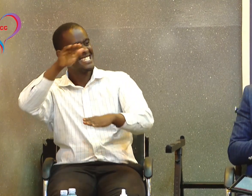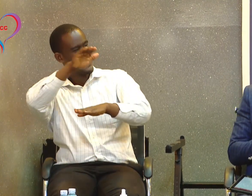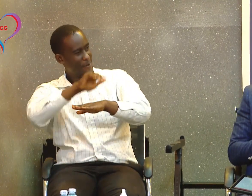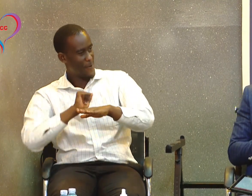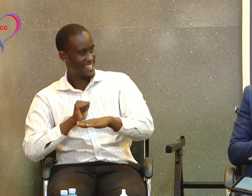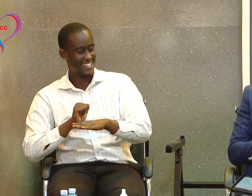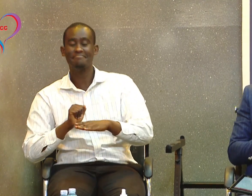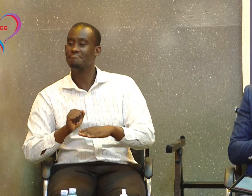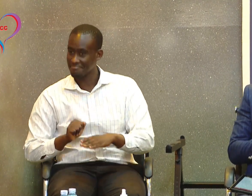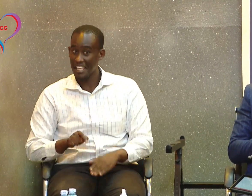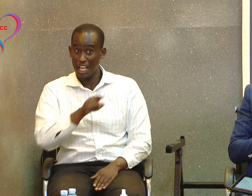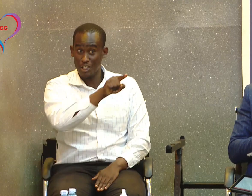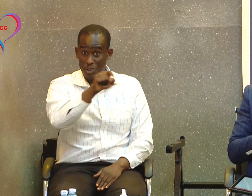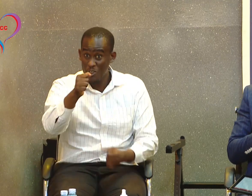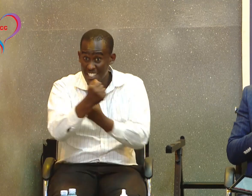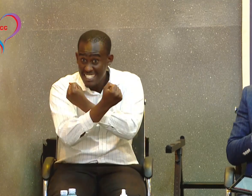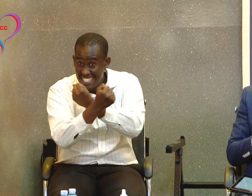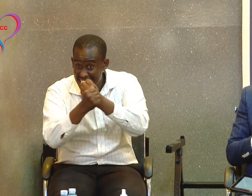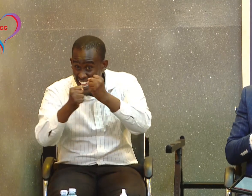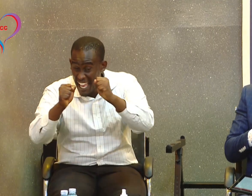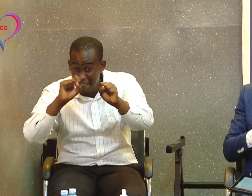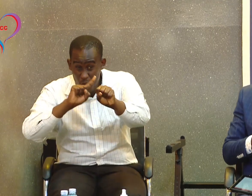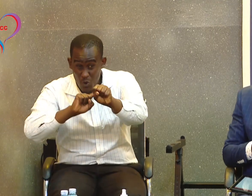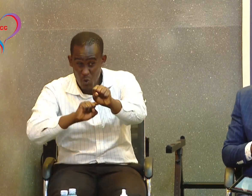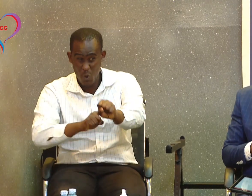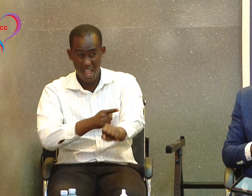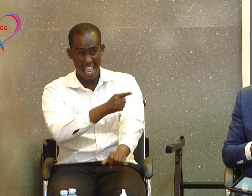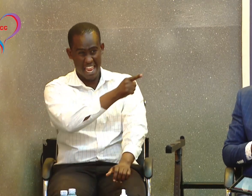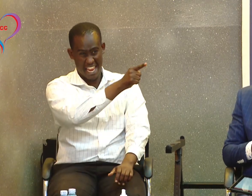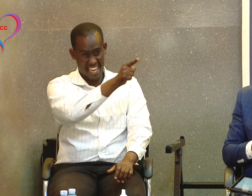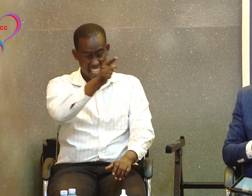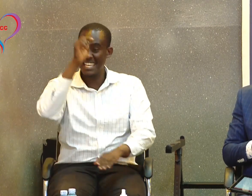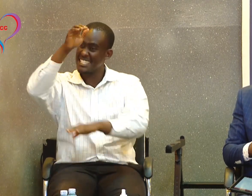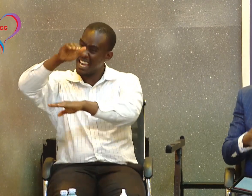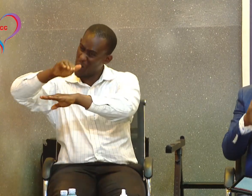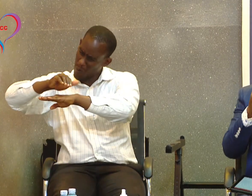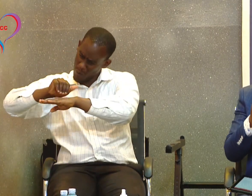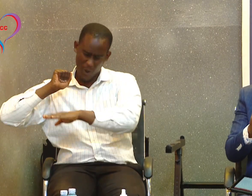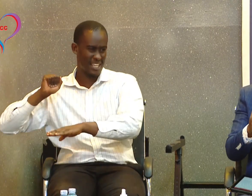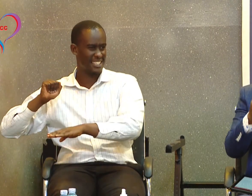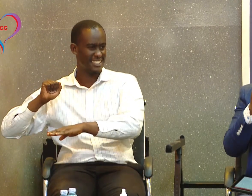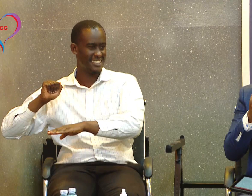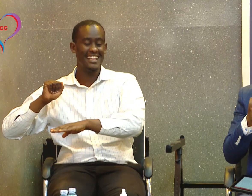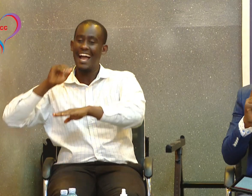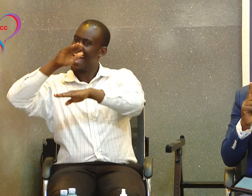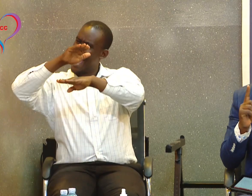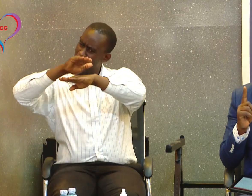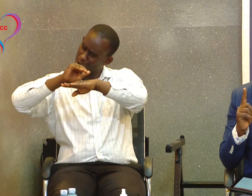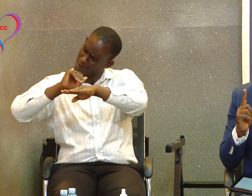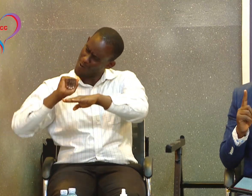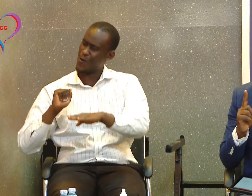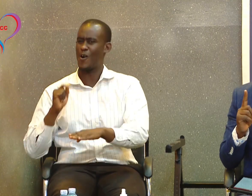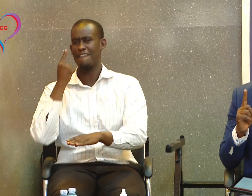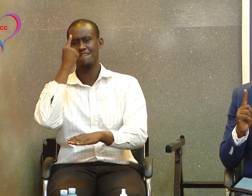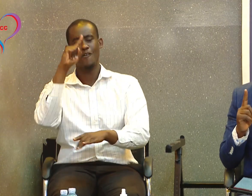saved, bwe walokolebwa, it was a call kwali kuyitibwa to a holy living.